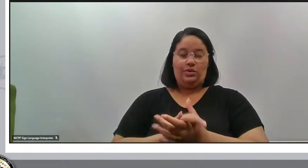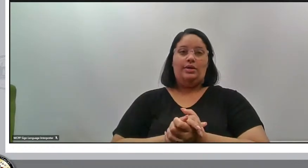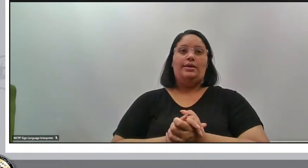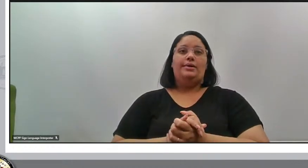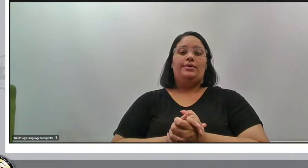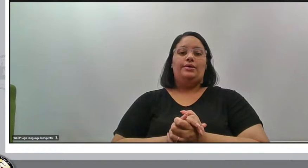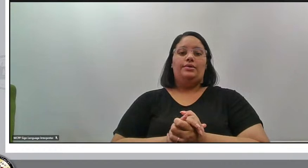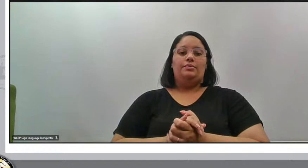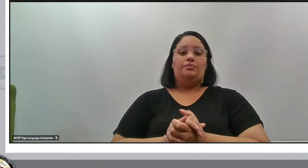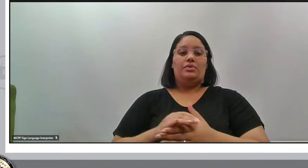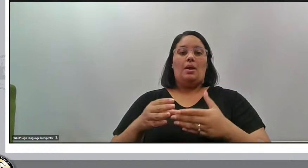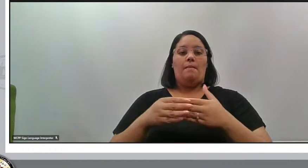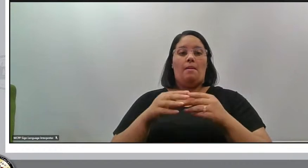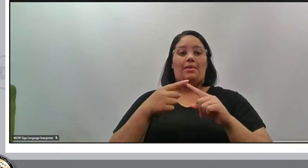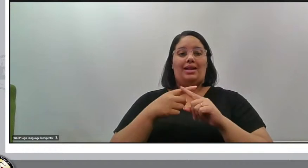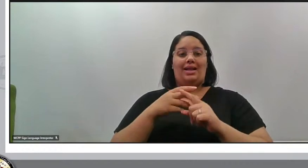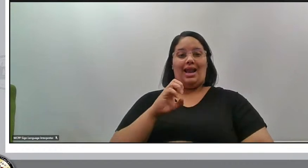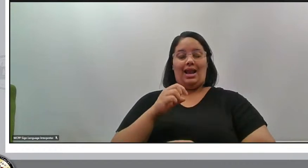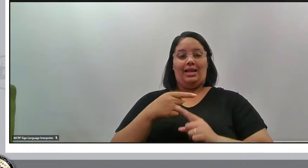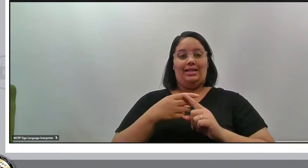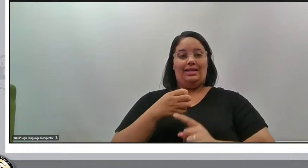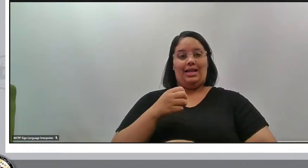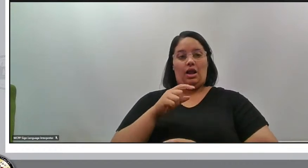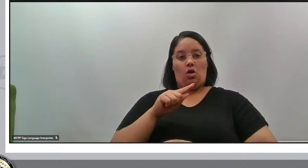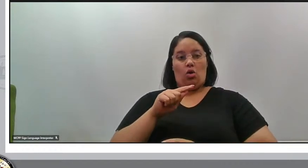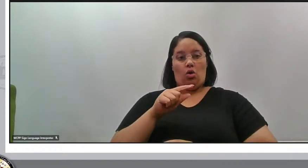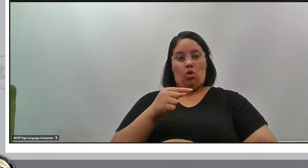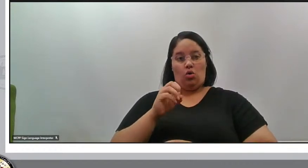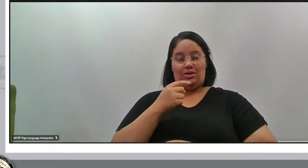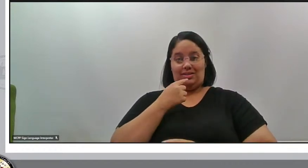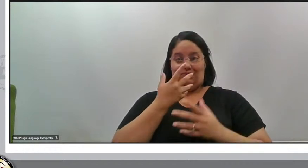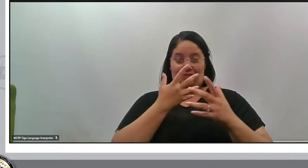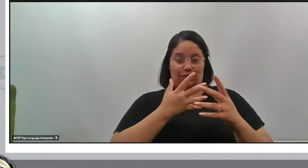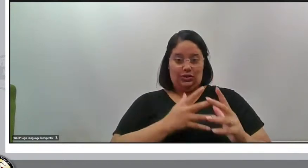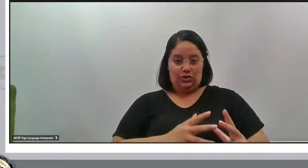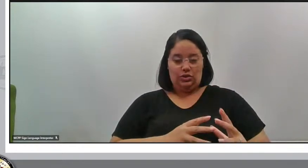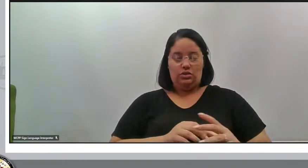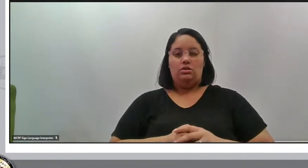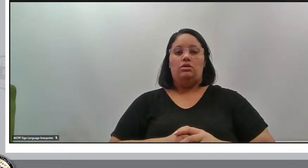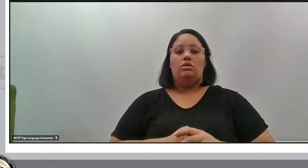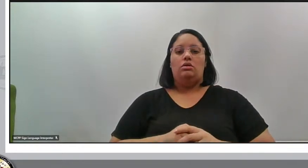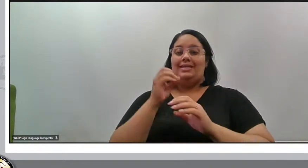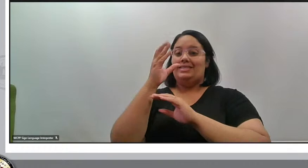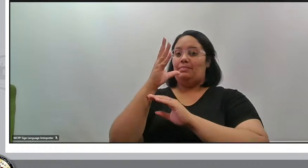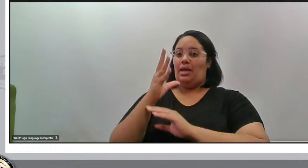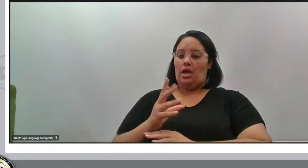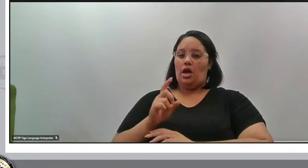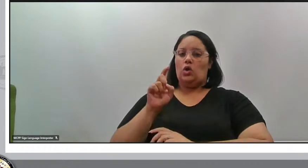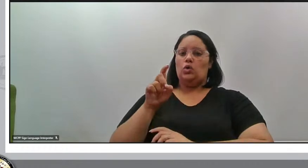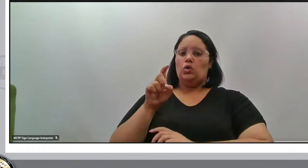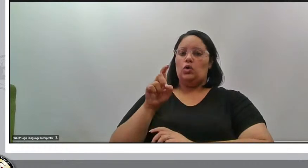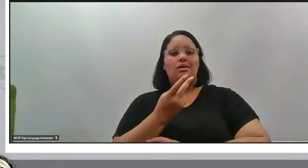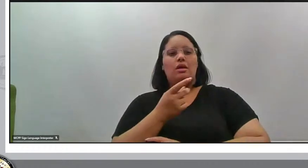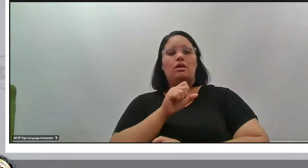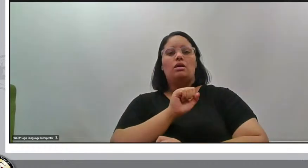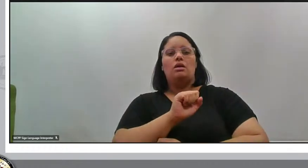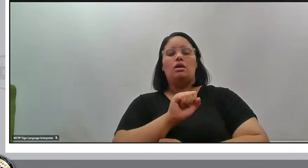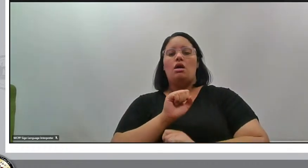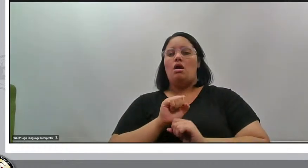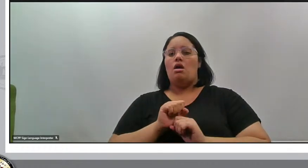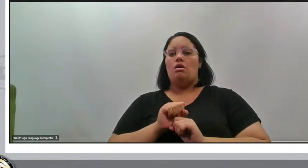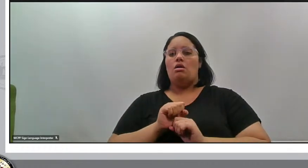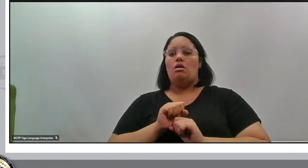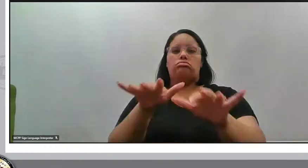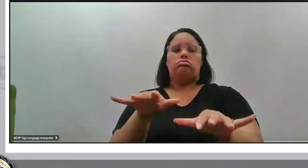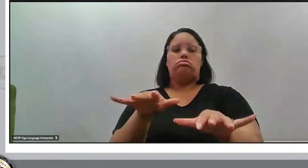as Member Kalko has already alluded to, doesn't the Speaker see it as an overreach in